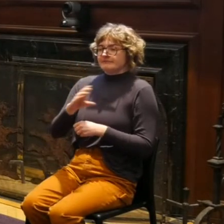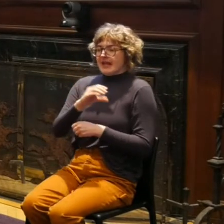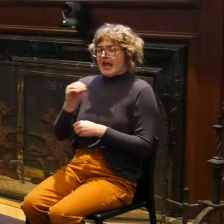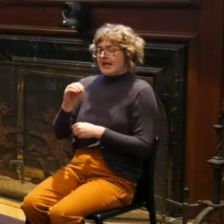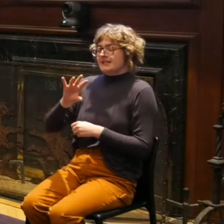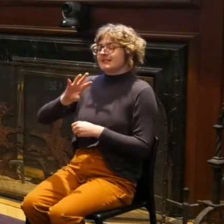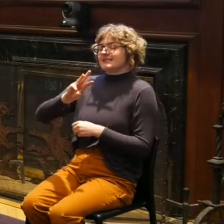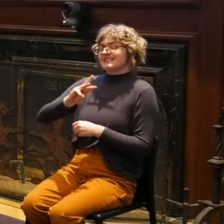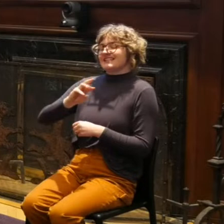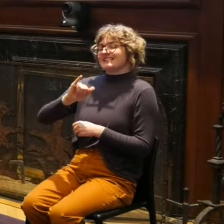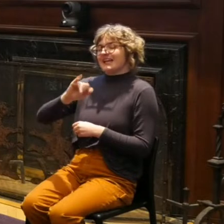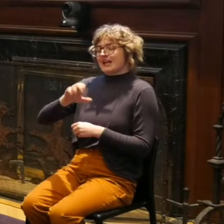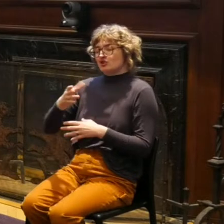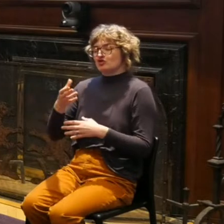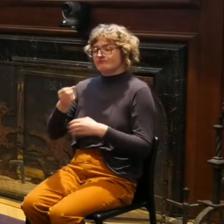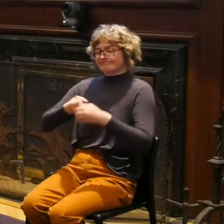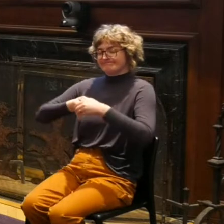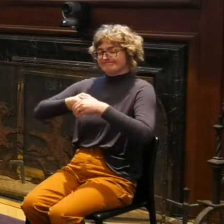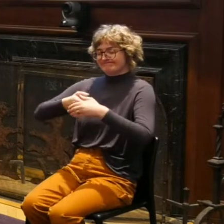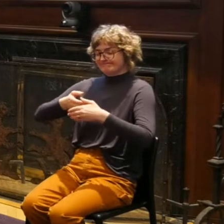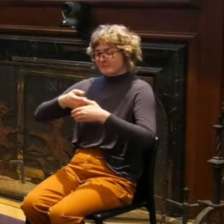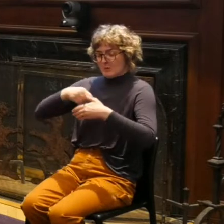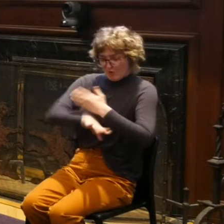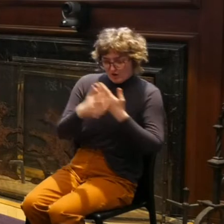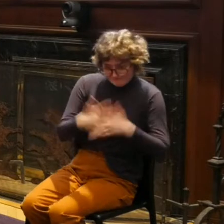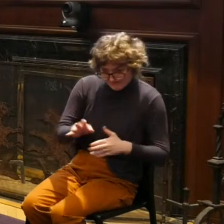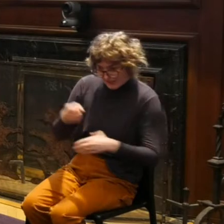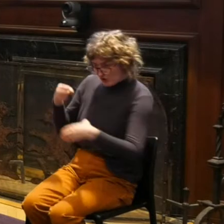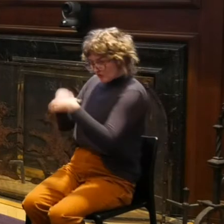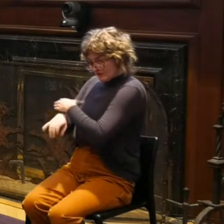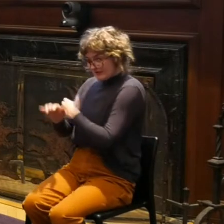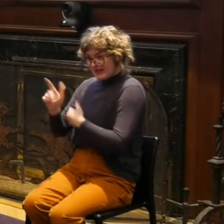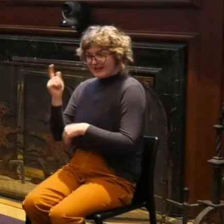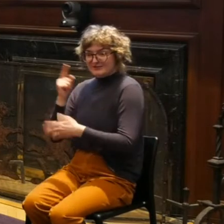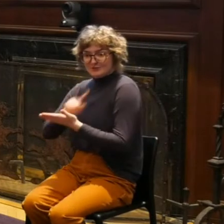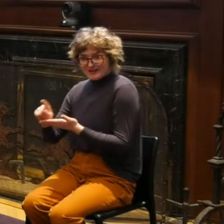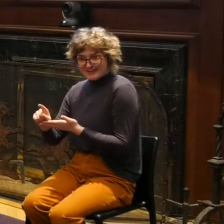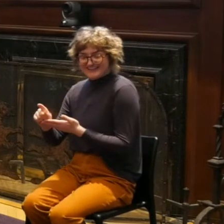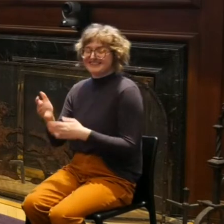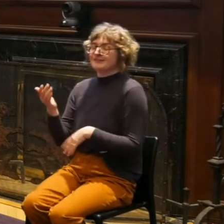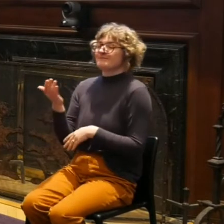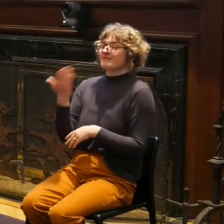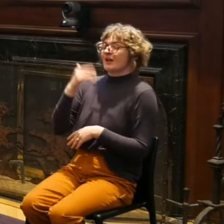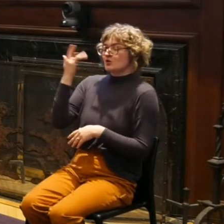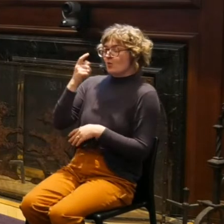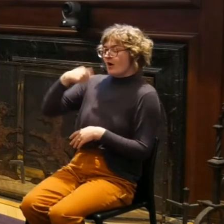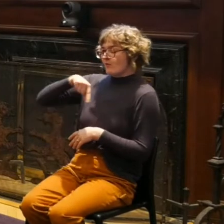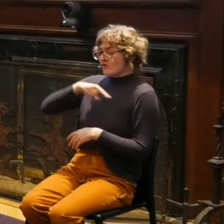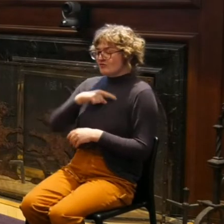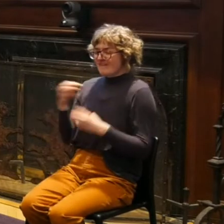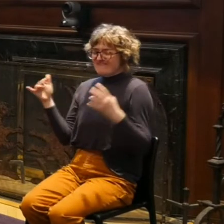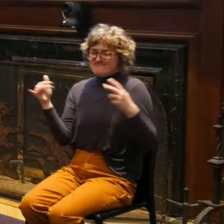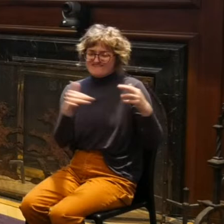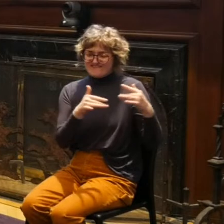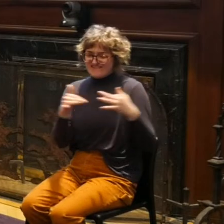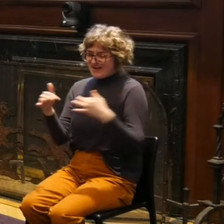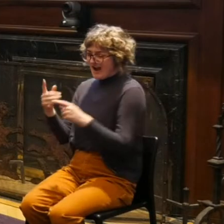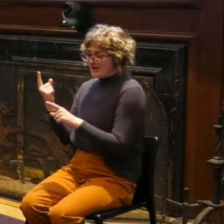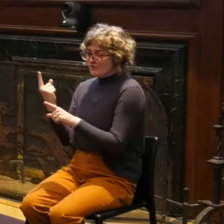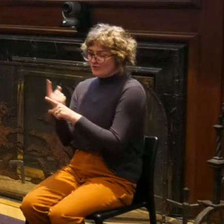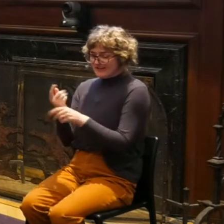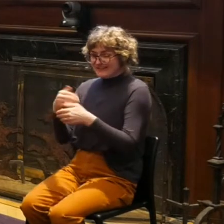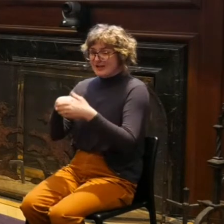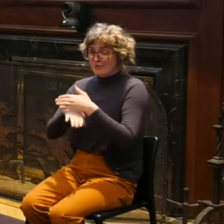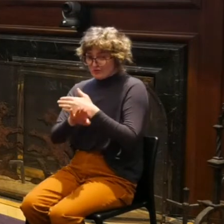birth. They've always seen its worth. That's why we're always had to fight for the right just to give